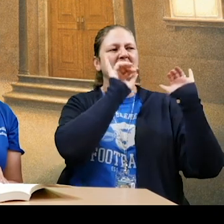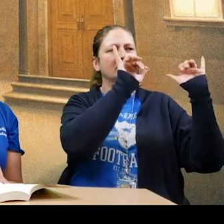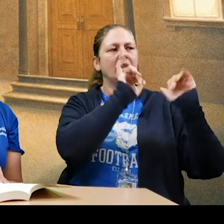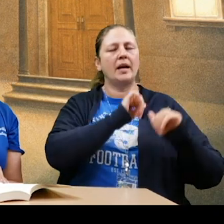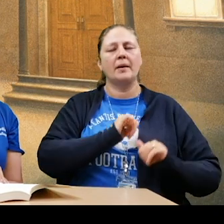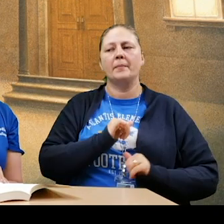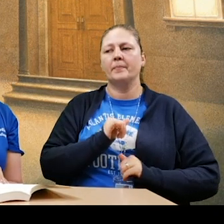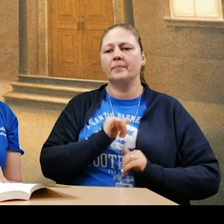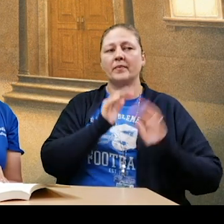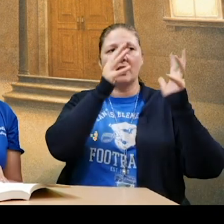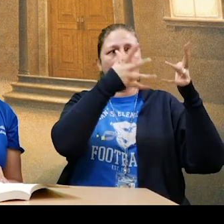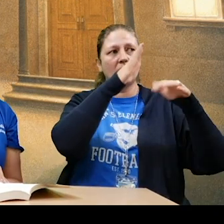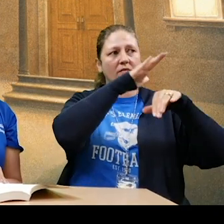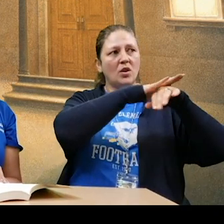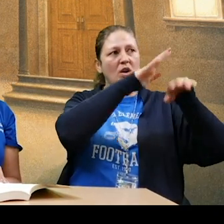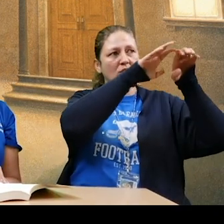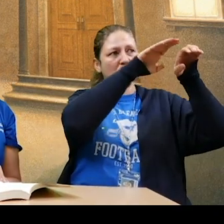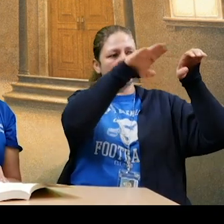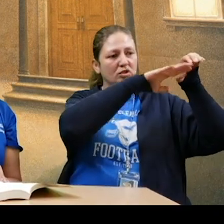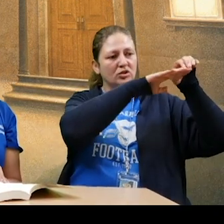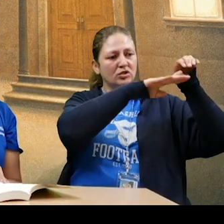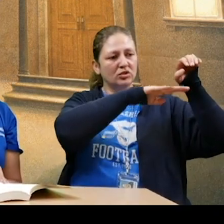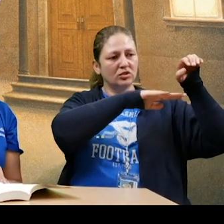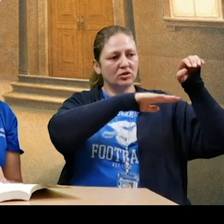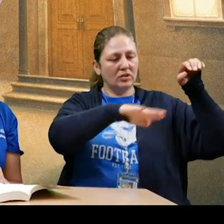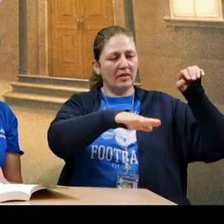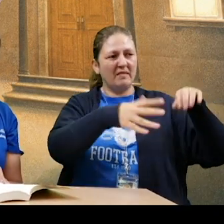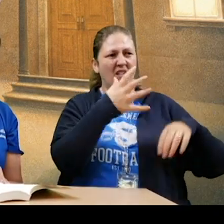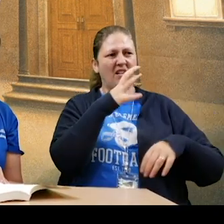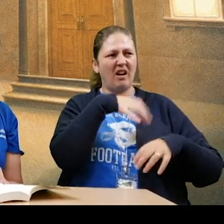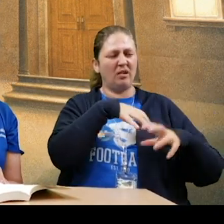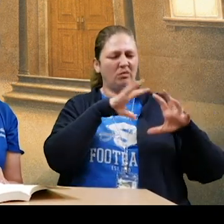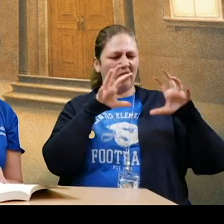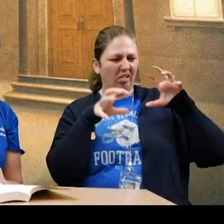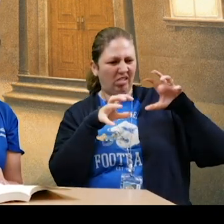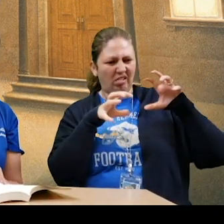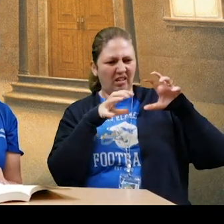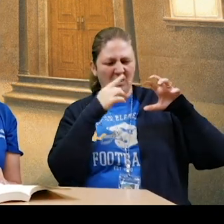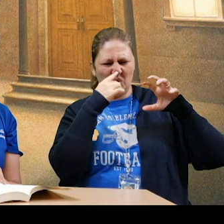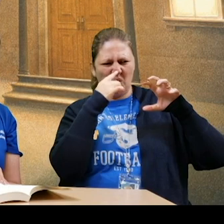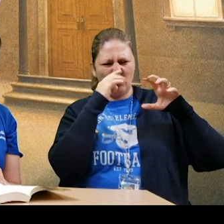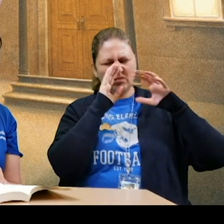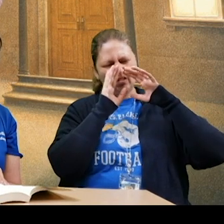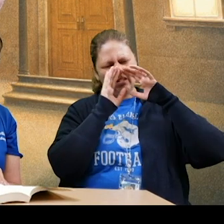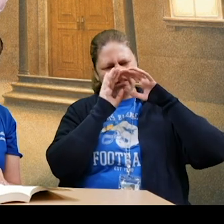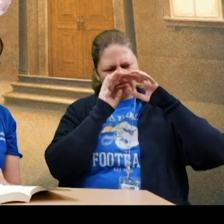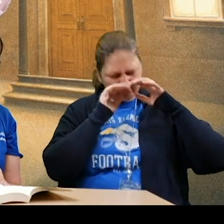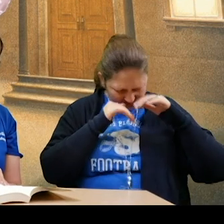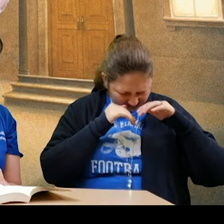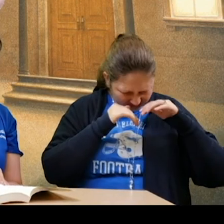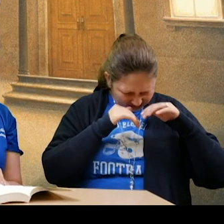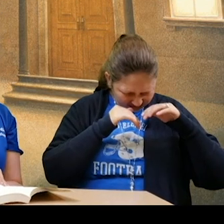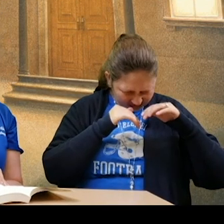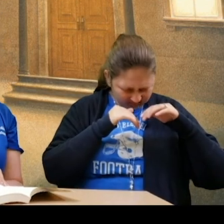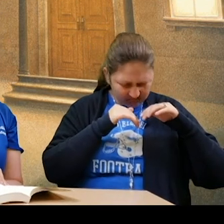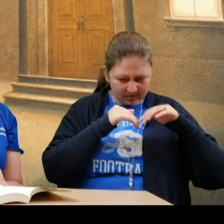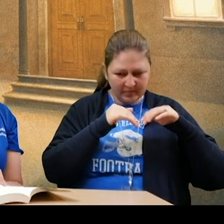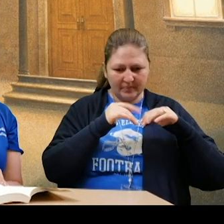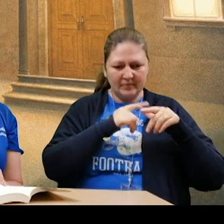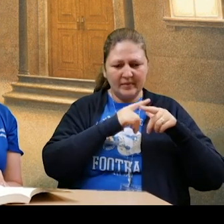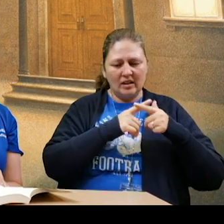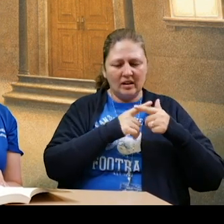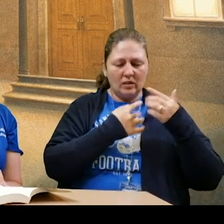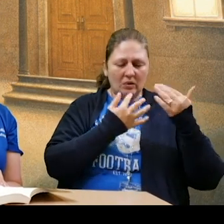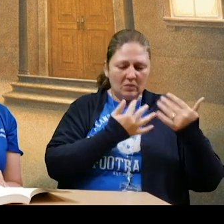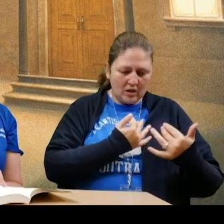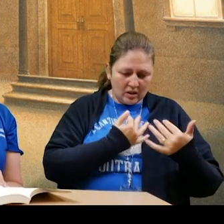She left Edward on the shelf at a most awkward and inhumane angle. His nose was actually touching his knees, and he